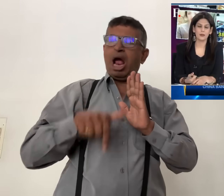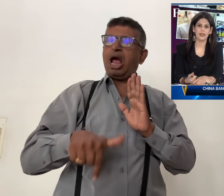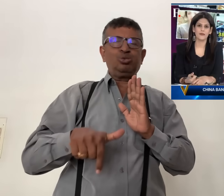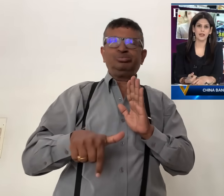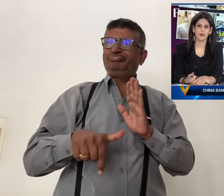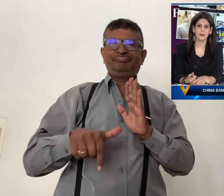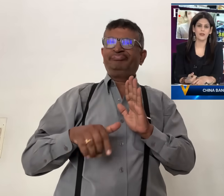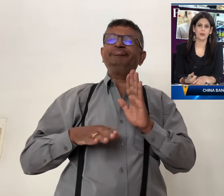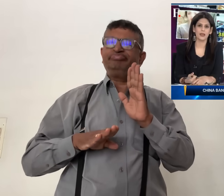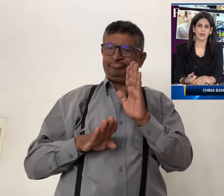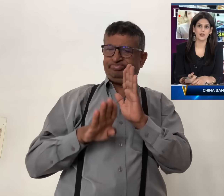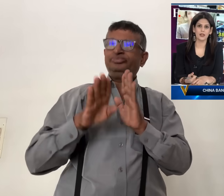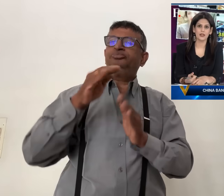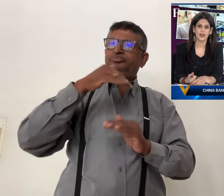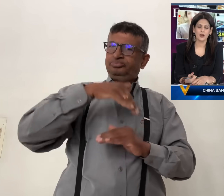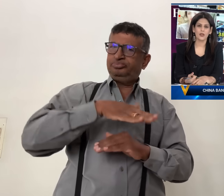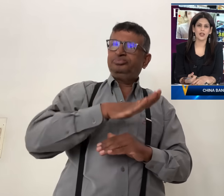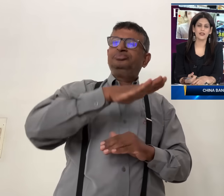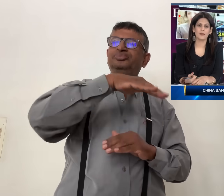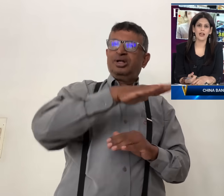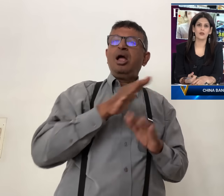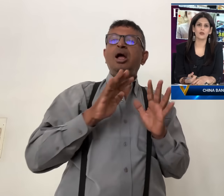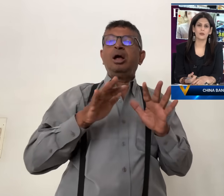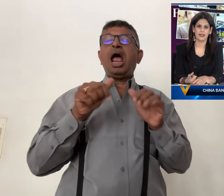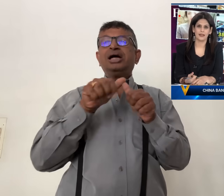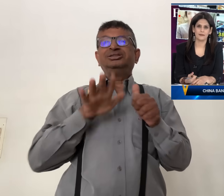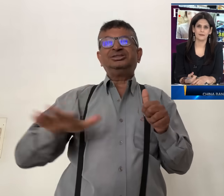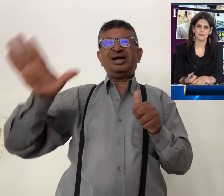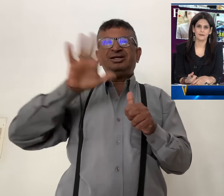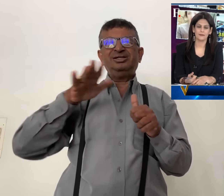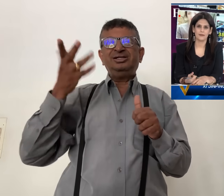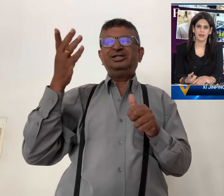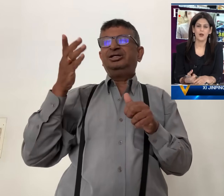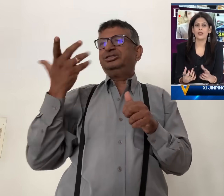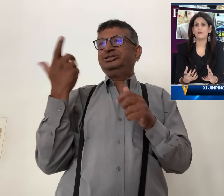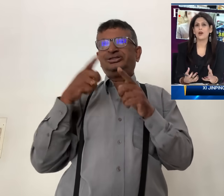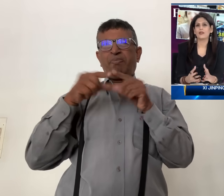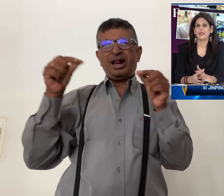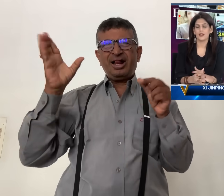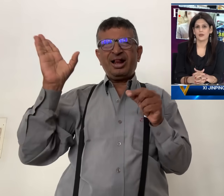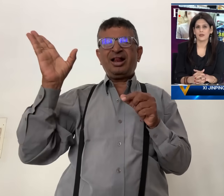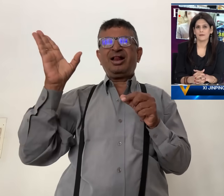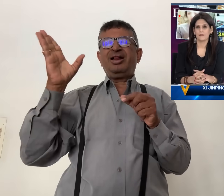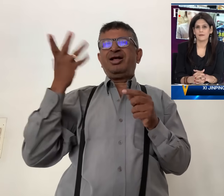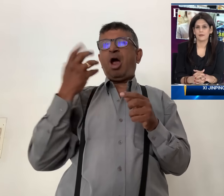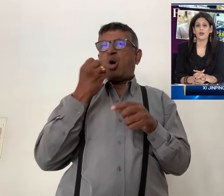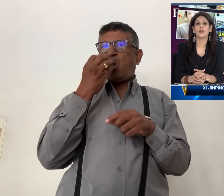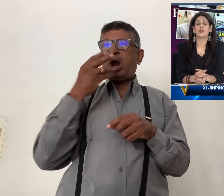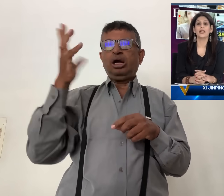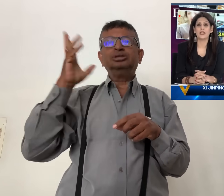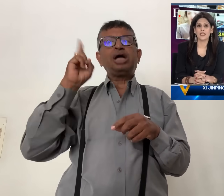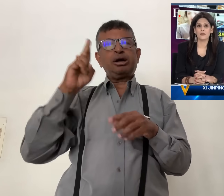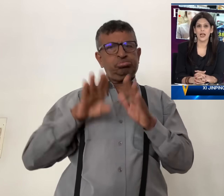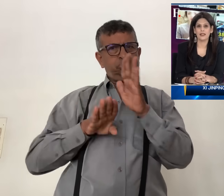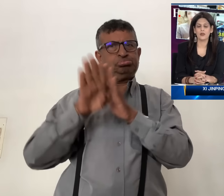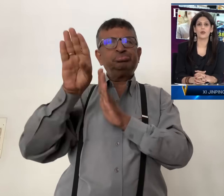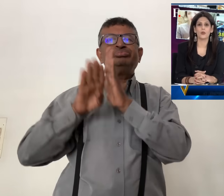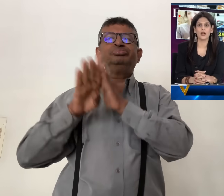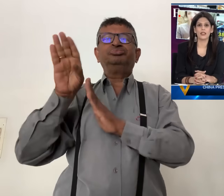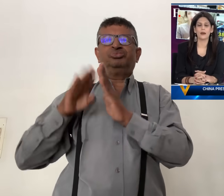same factory, made from the same materials, with just the brand logo missing. What's the point of these videos? They're trying to humiliate Western brands, to show the world that their